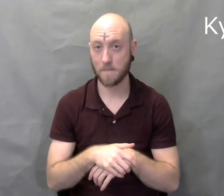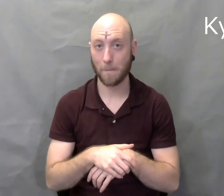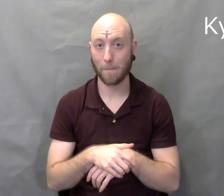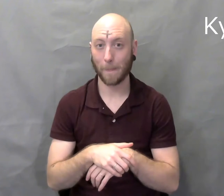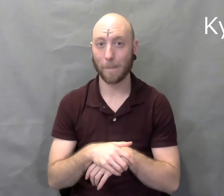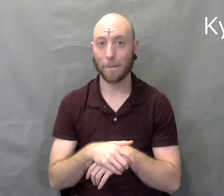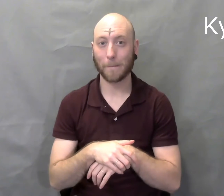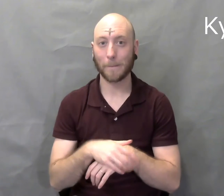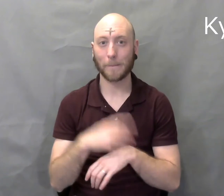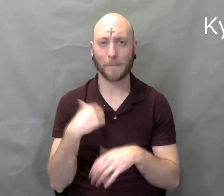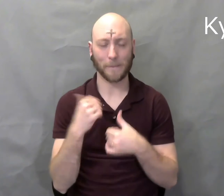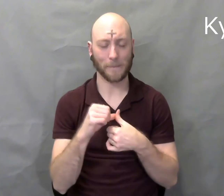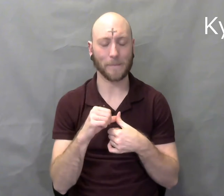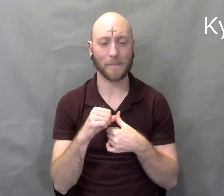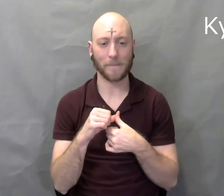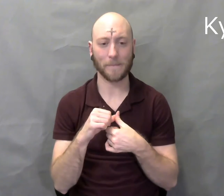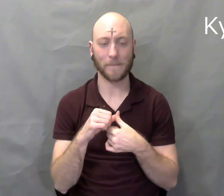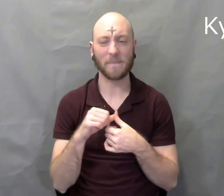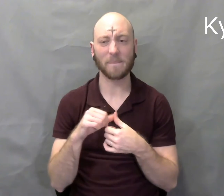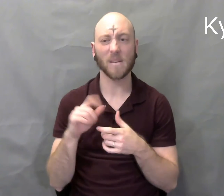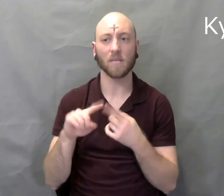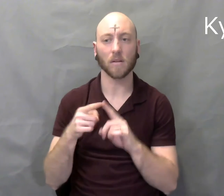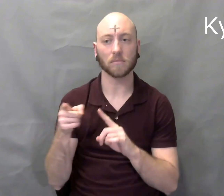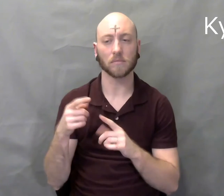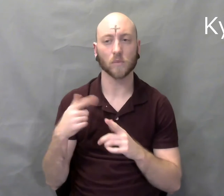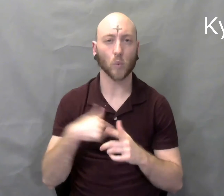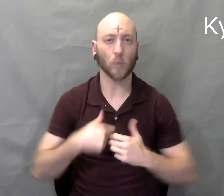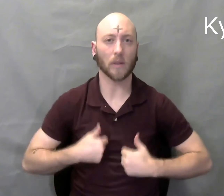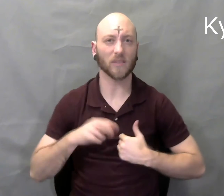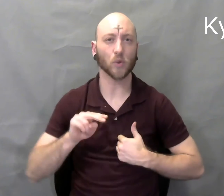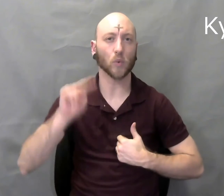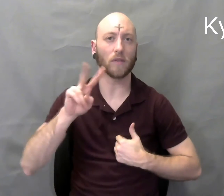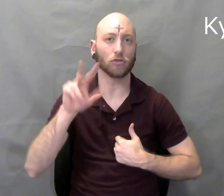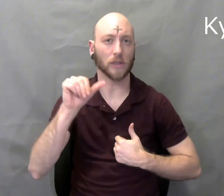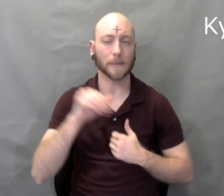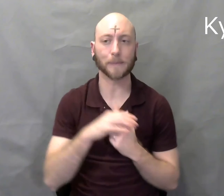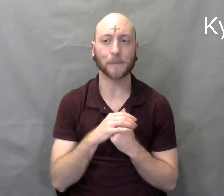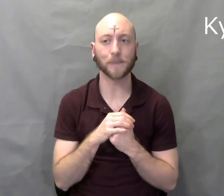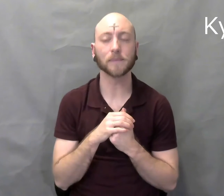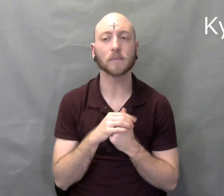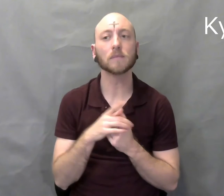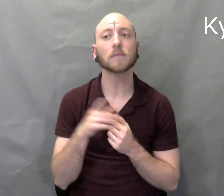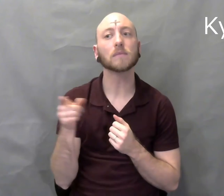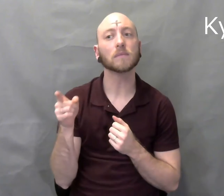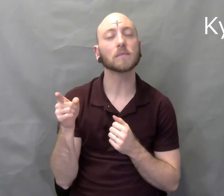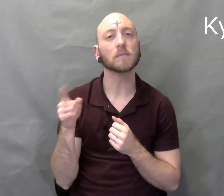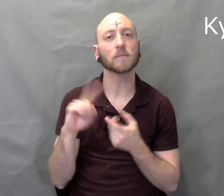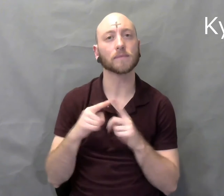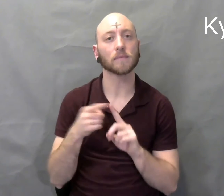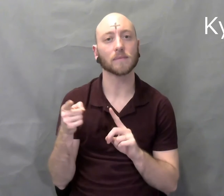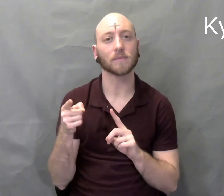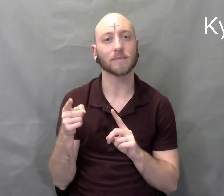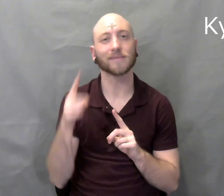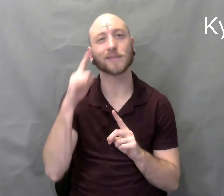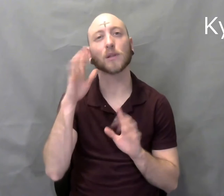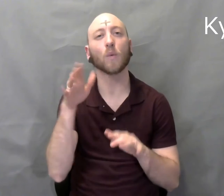just remember my buddy, I was living in Northern Virginia at the time, and my buddy we were going to go to this hookah